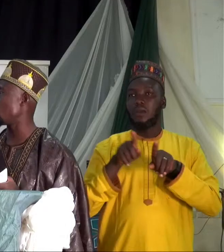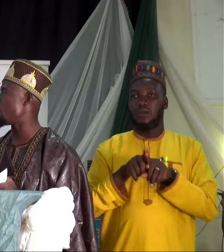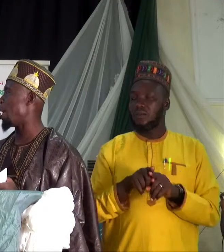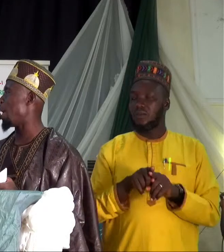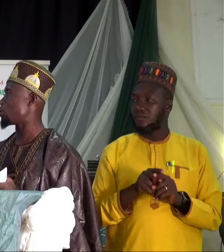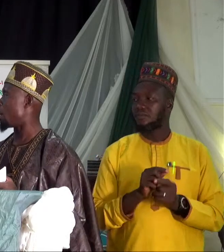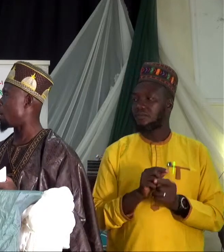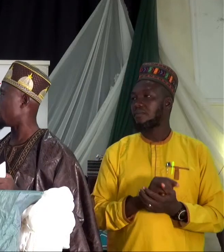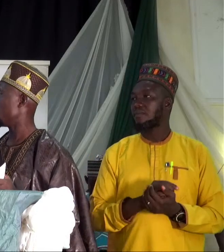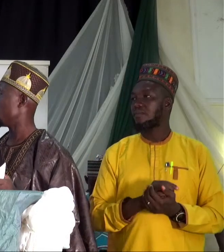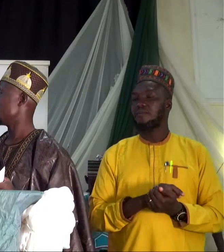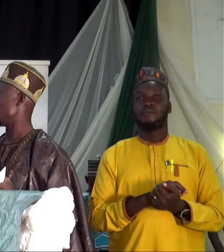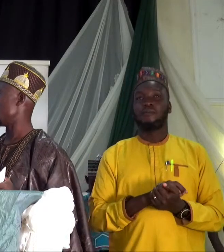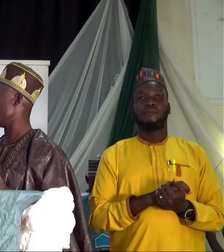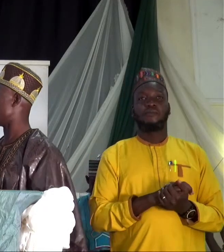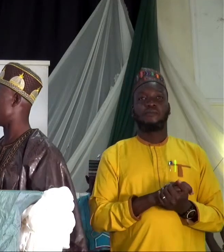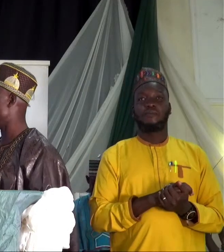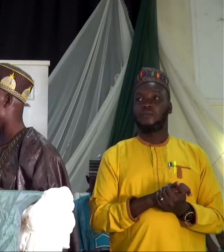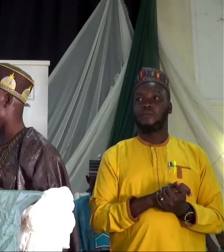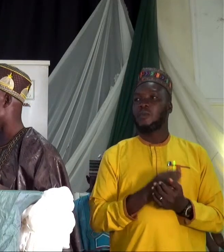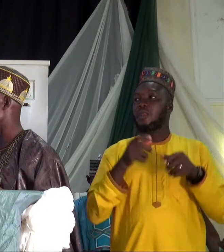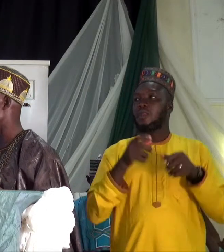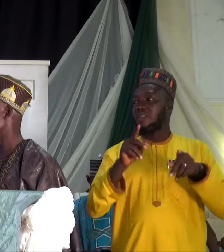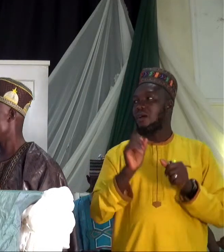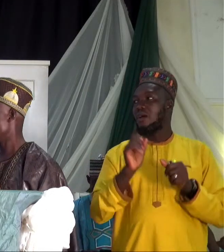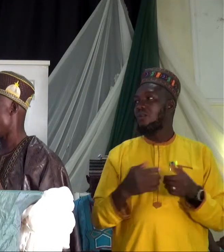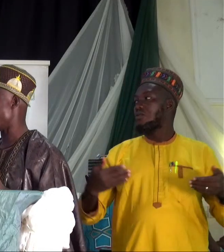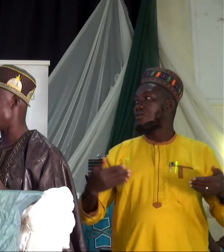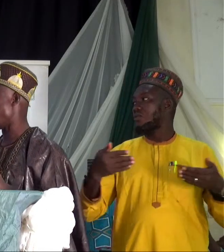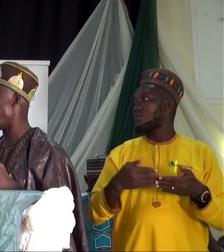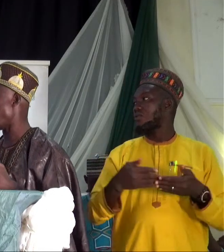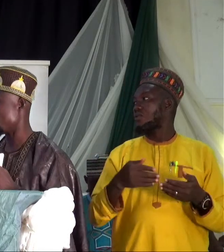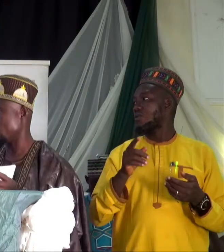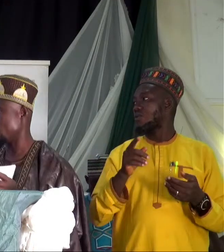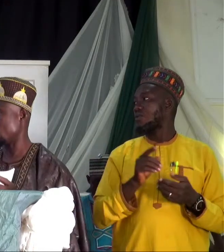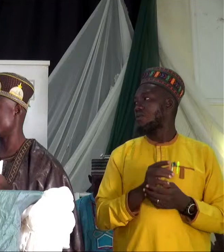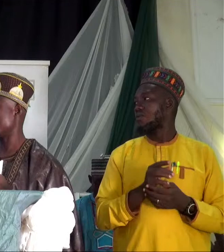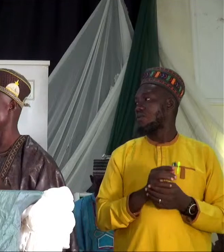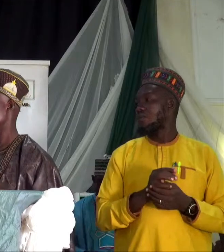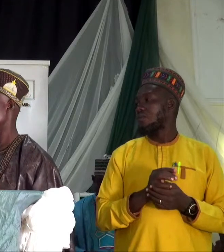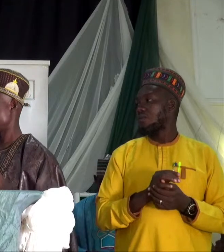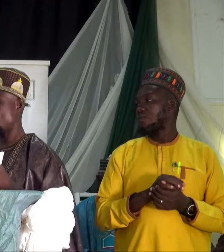very happy to pay. See what you do by you.